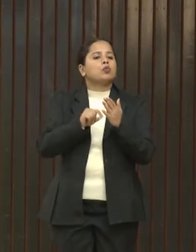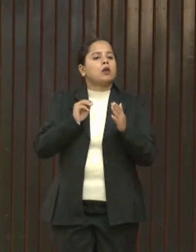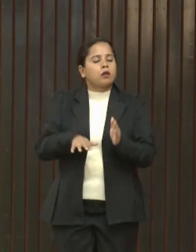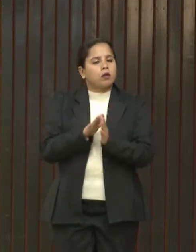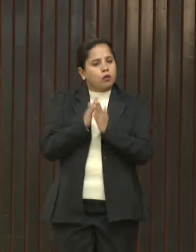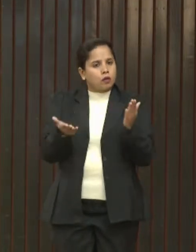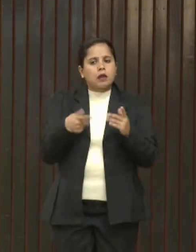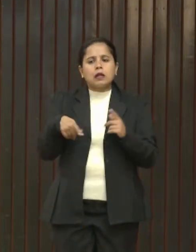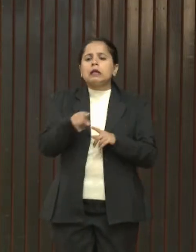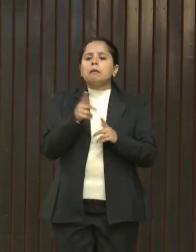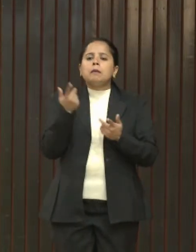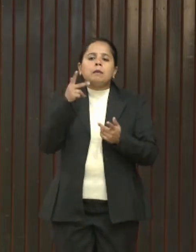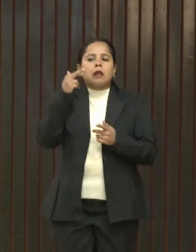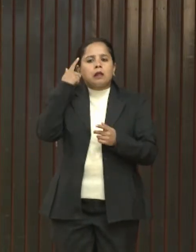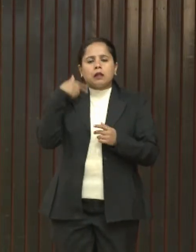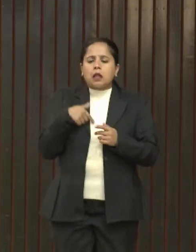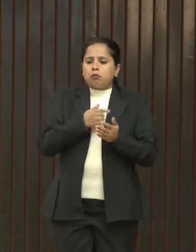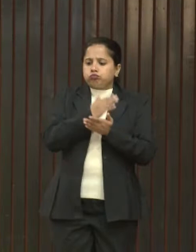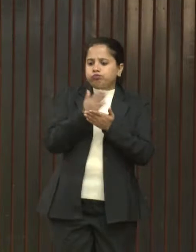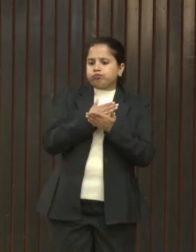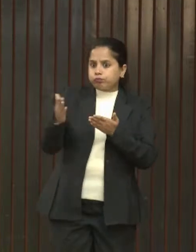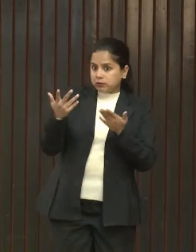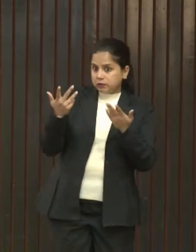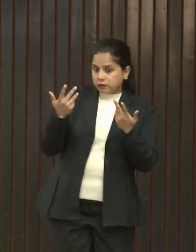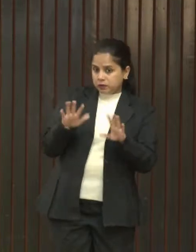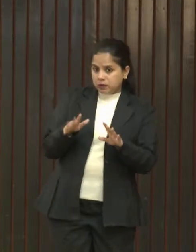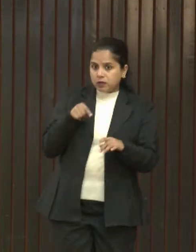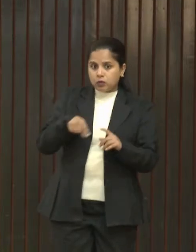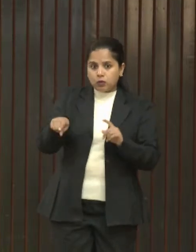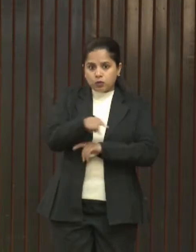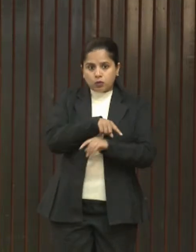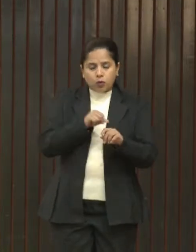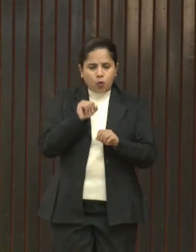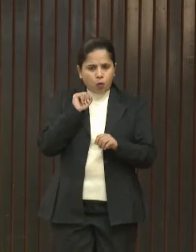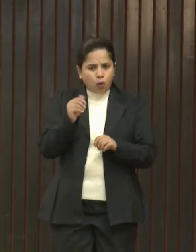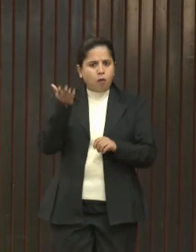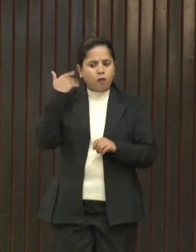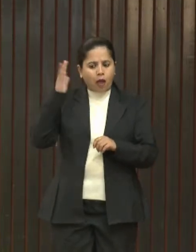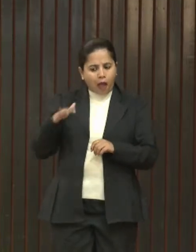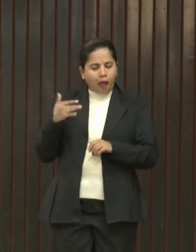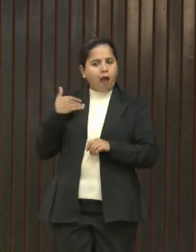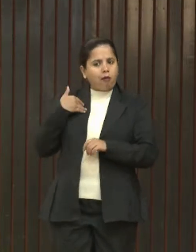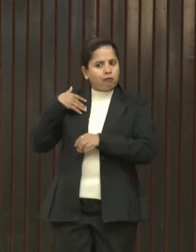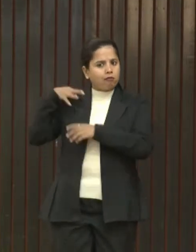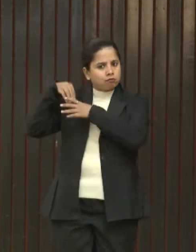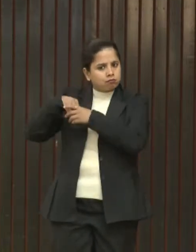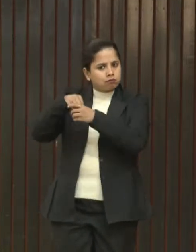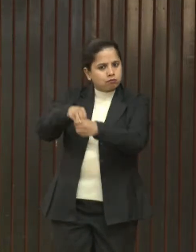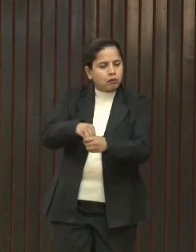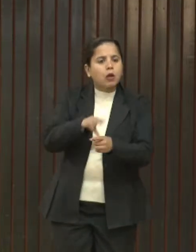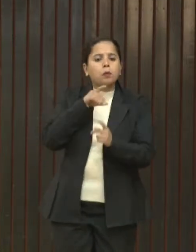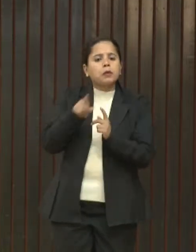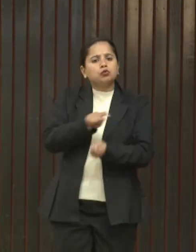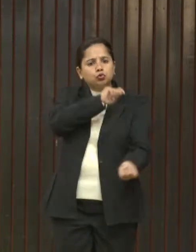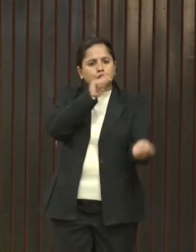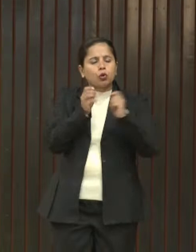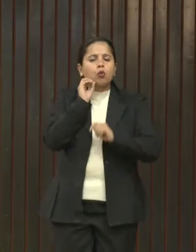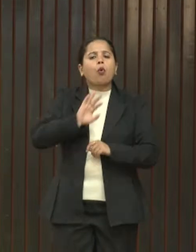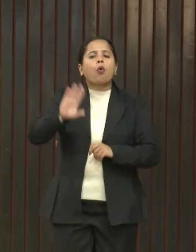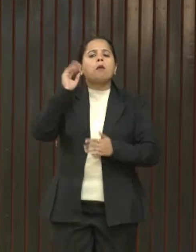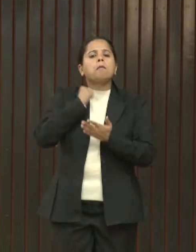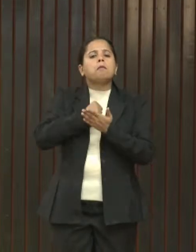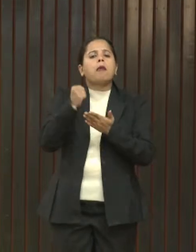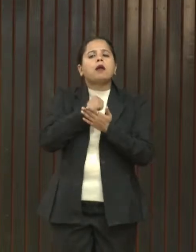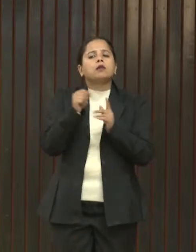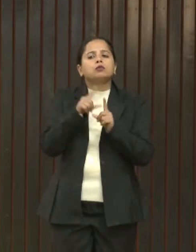it should not simply mean the removal of these vestiges, but and a reversion to older practices